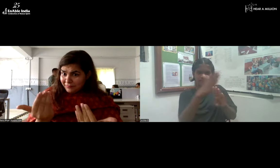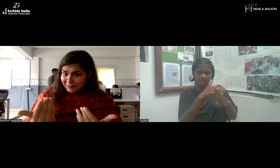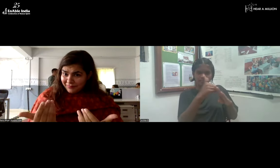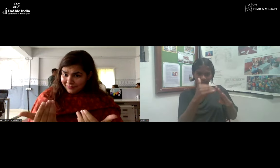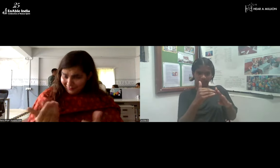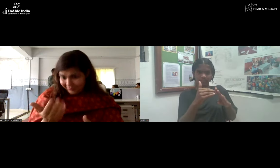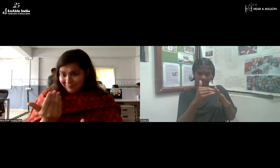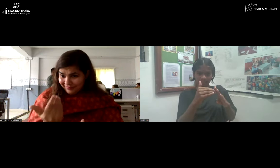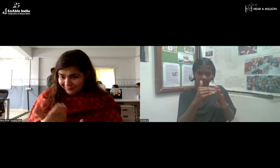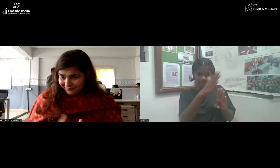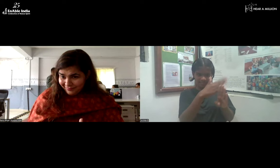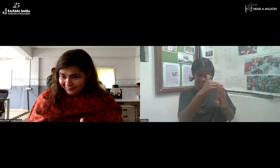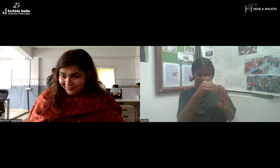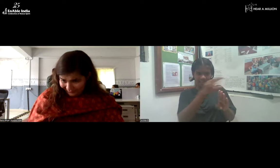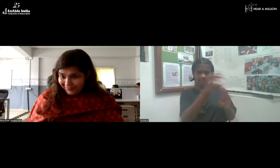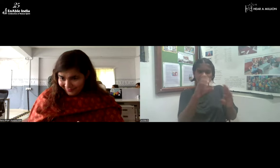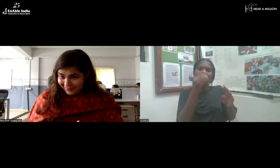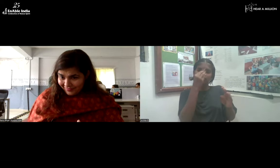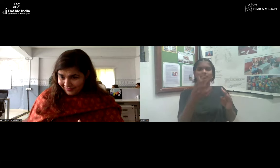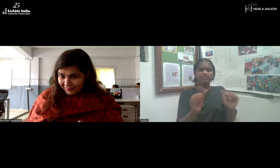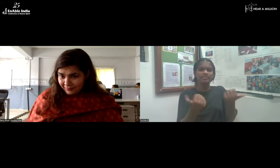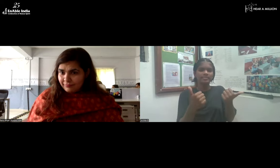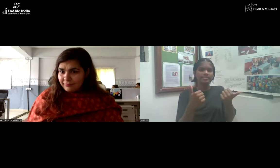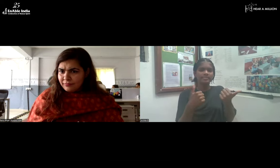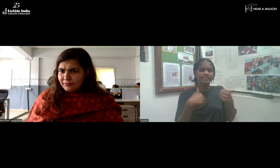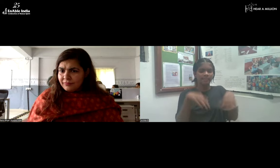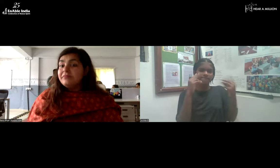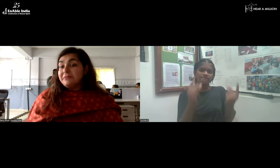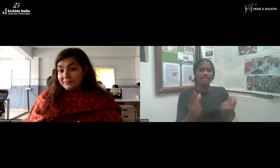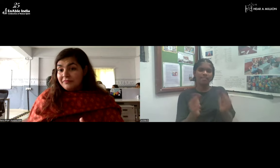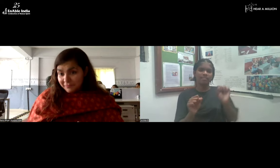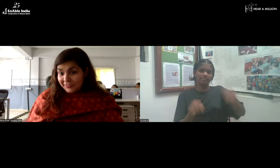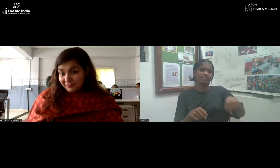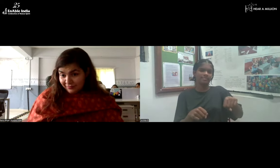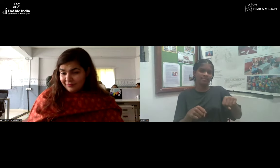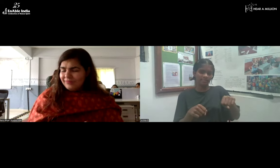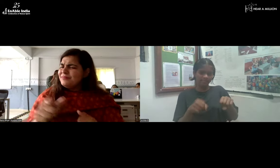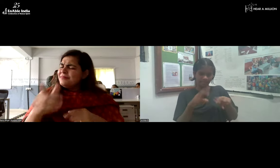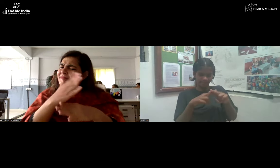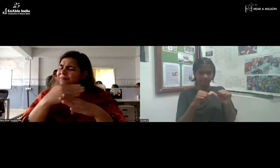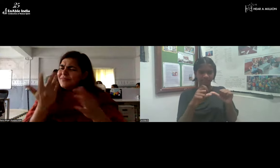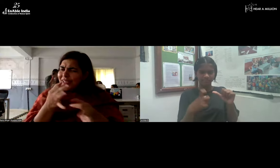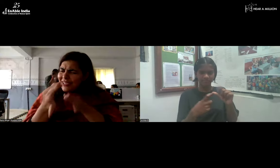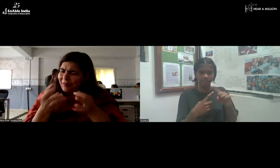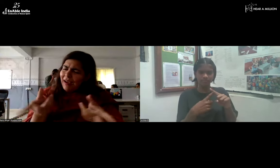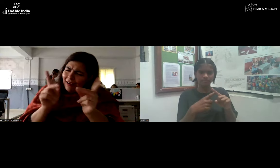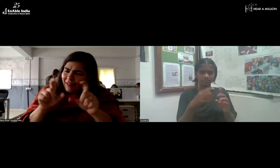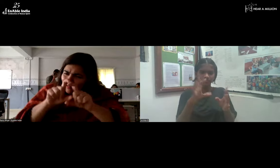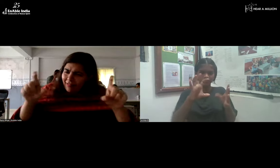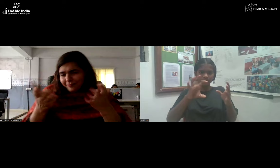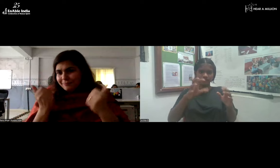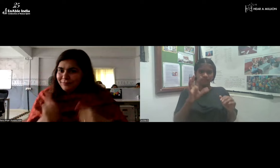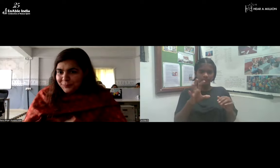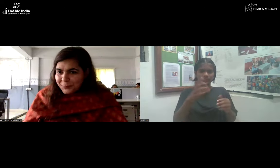Okay, so all good. Archita, right? This is your sign name, right? Yes, yes. Okay, now I'm going to ask you